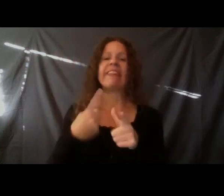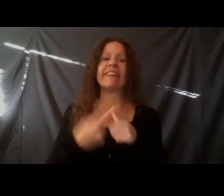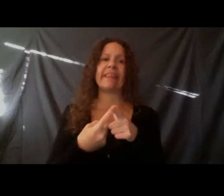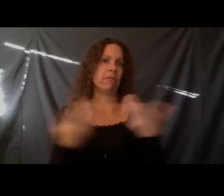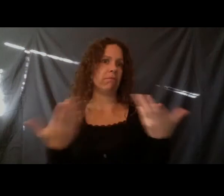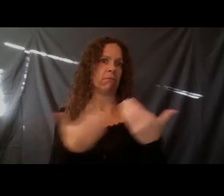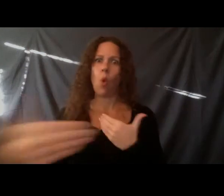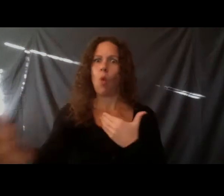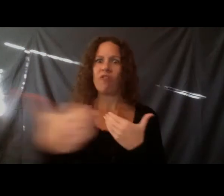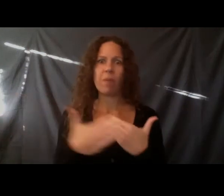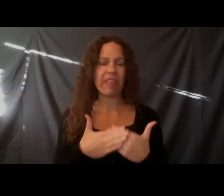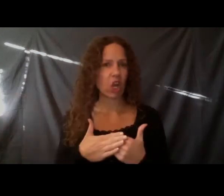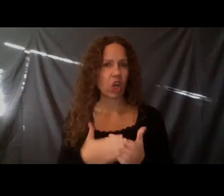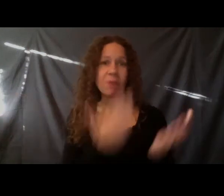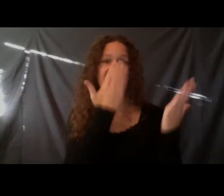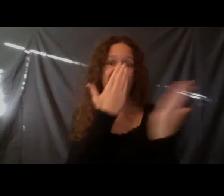everybody.